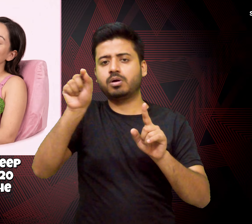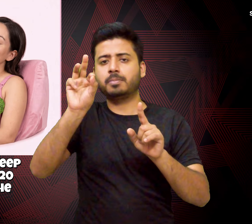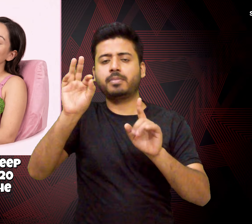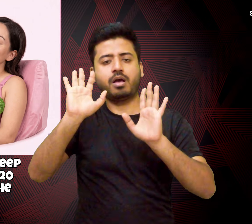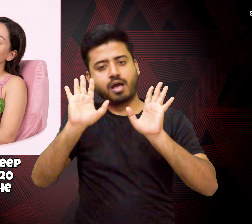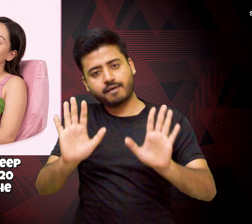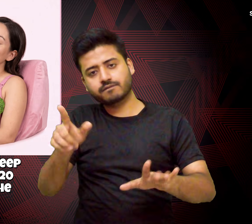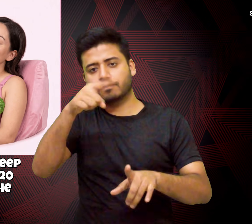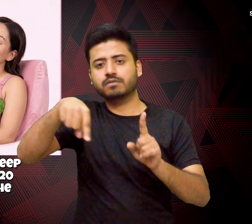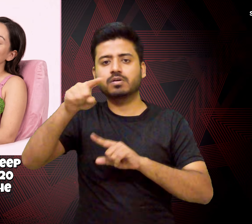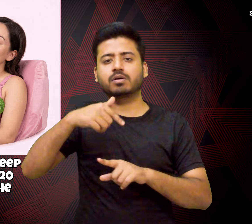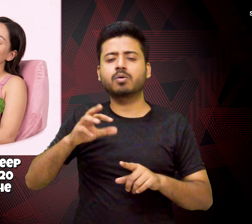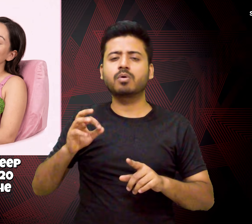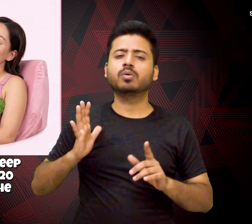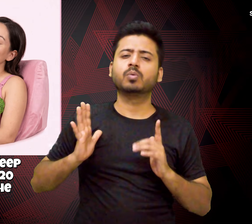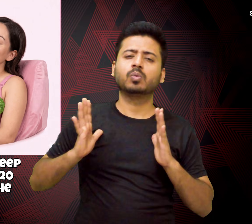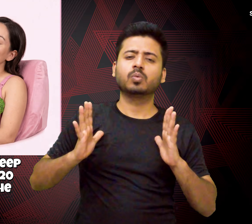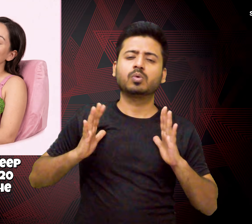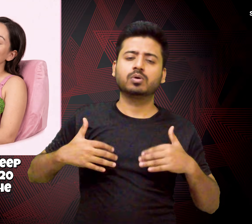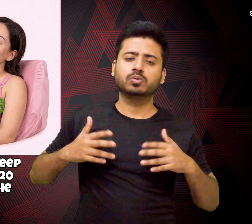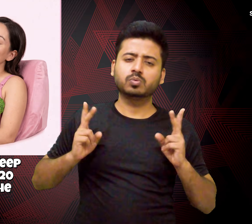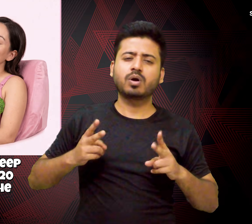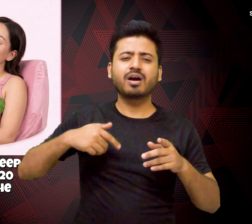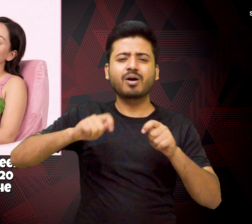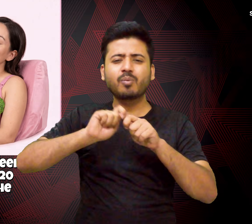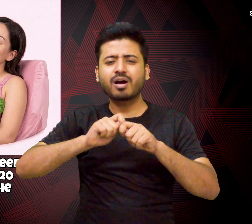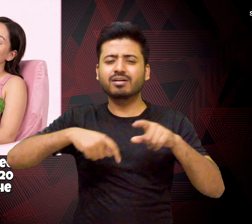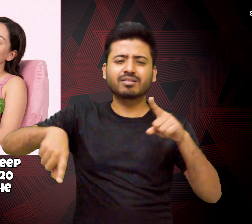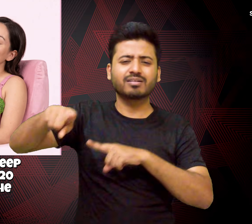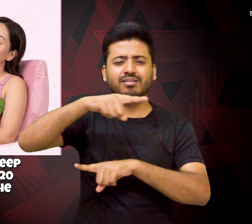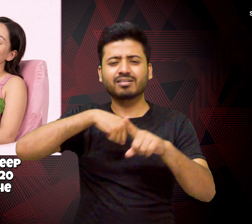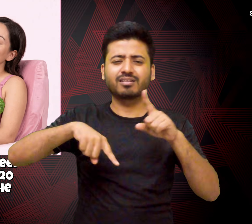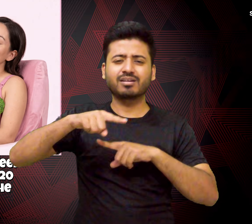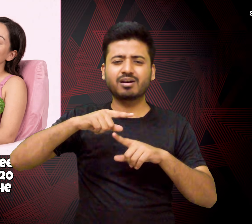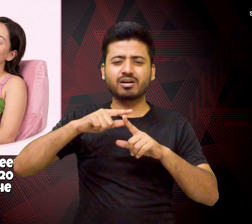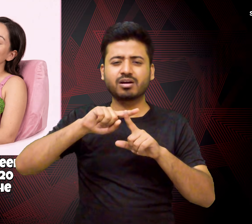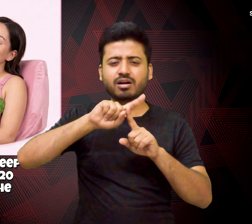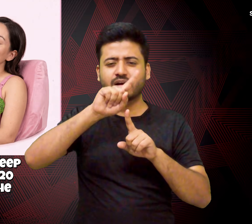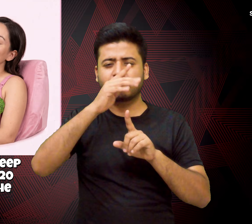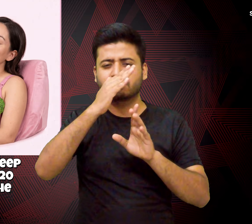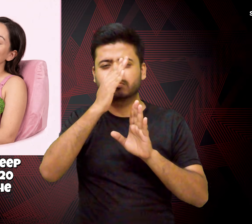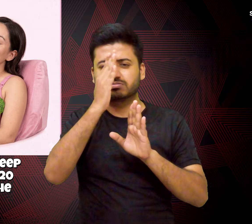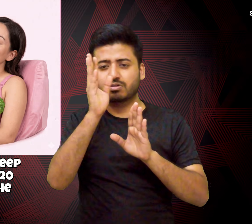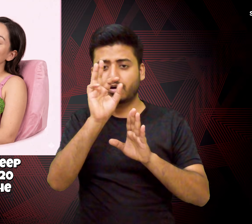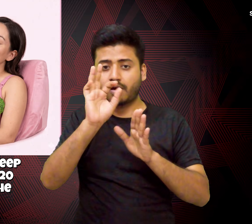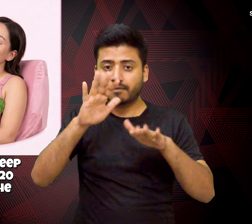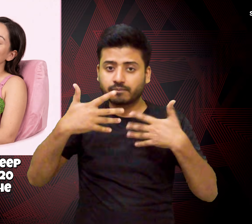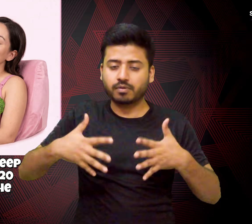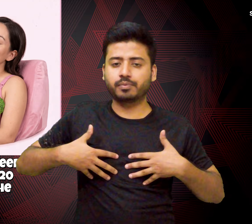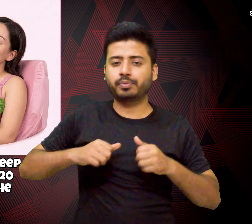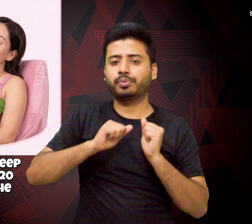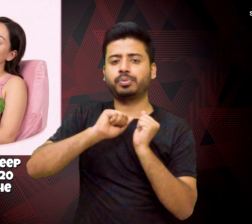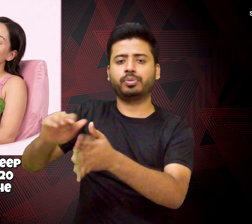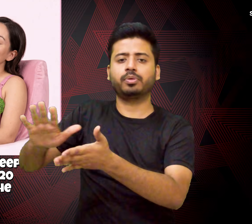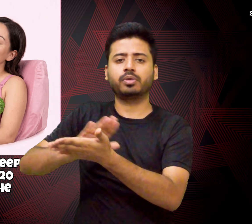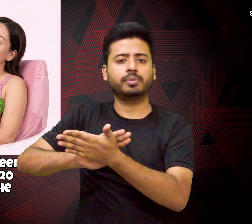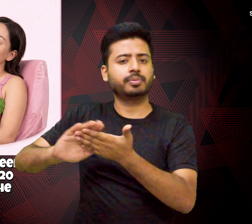swelling. Chilled cabbage leaves help reduce the hardness, edema, and swelling of breasts, particularly in the first few days of